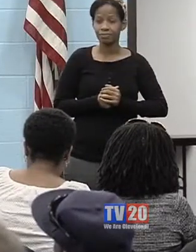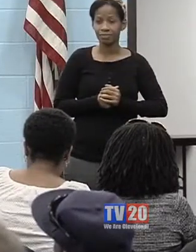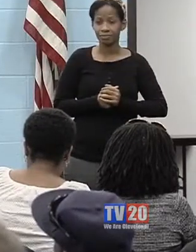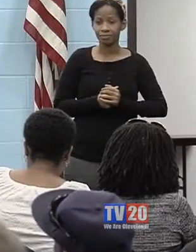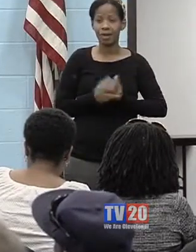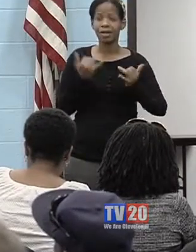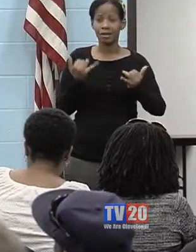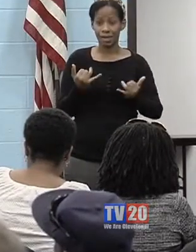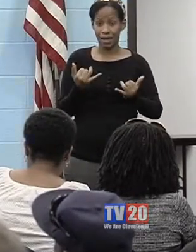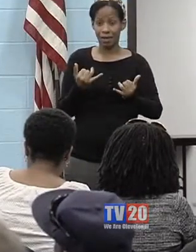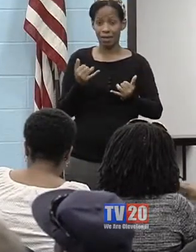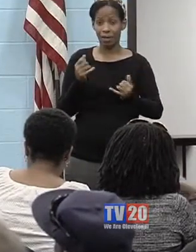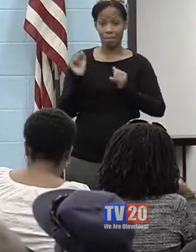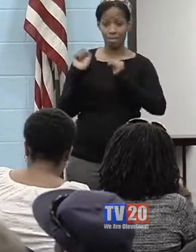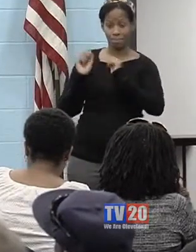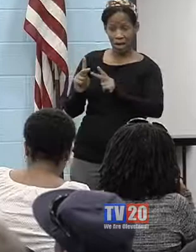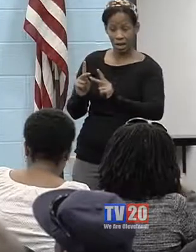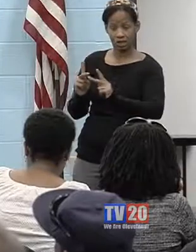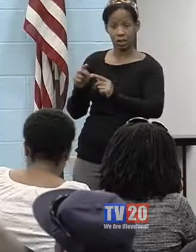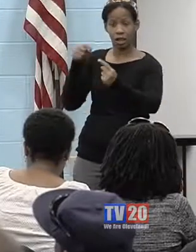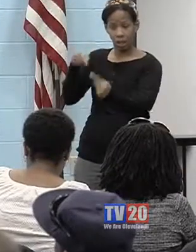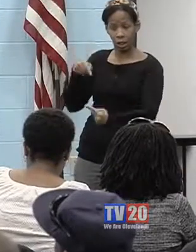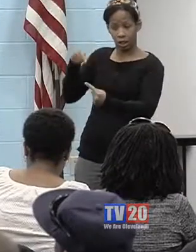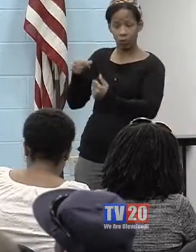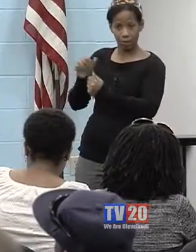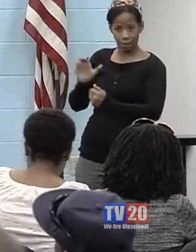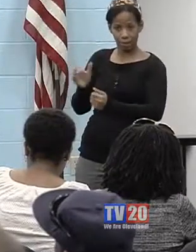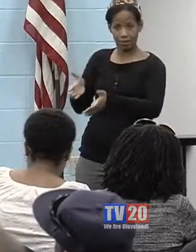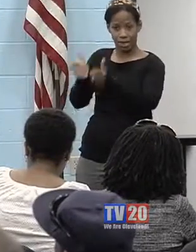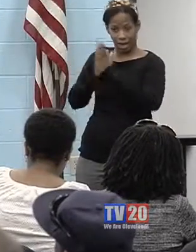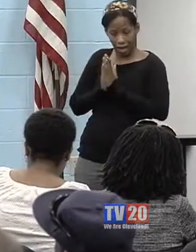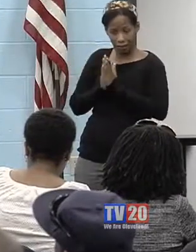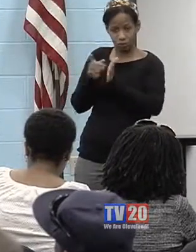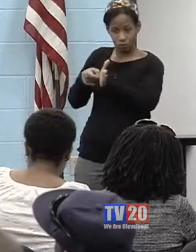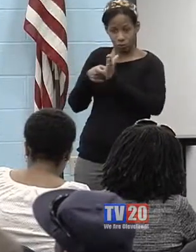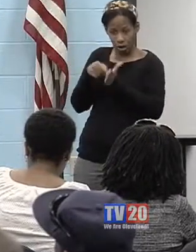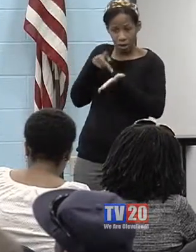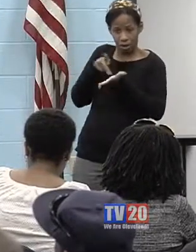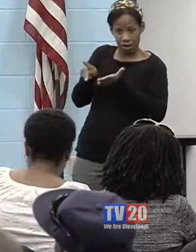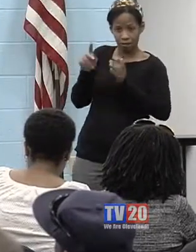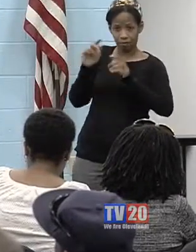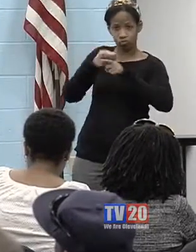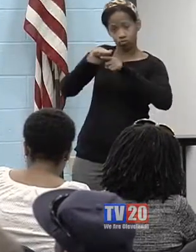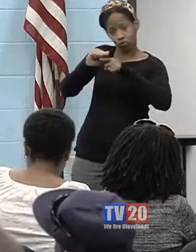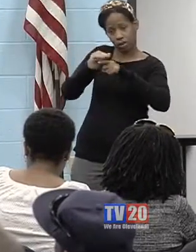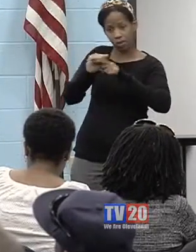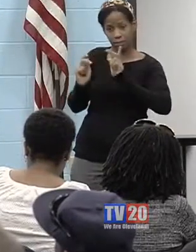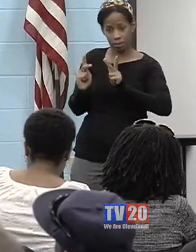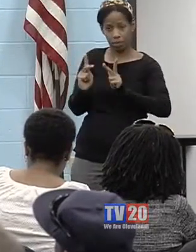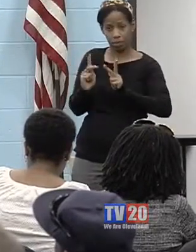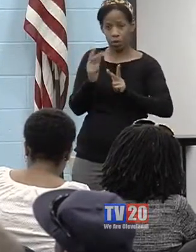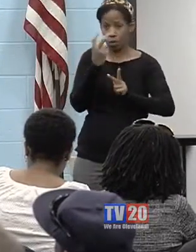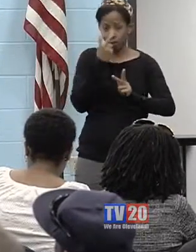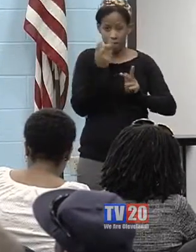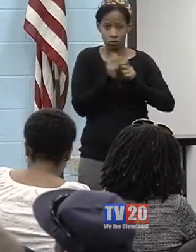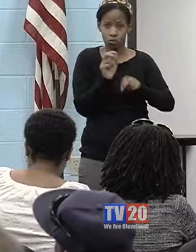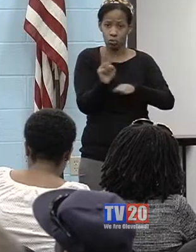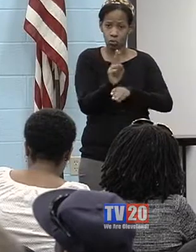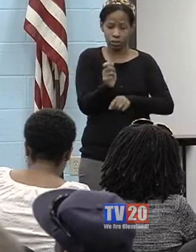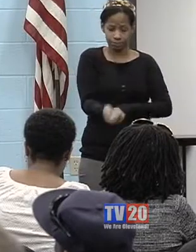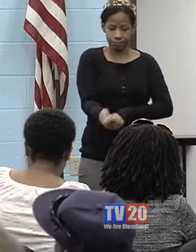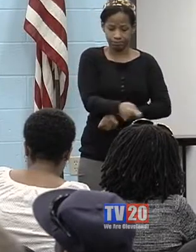that's where we are now. We're trying to get that done. So hopefully we're successful, but we got a plan. And what I'm most excited